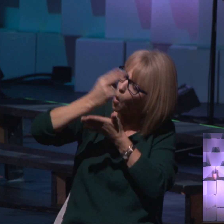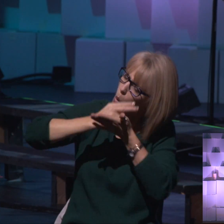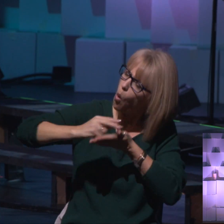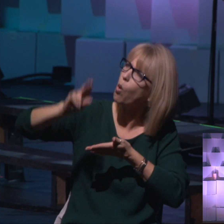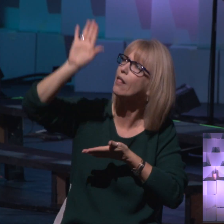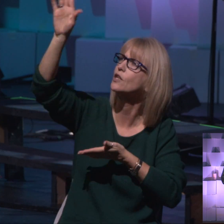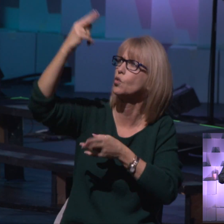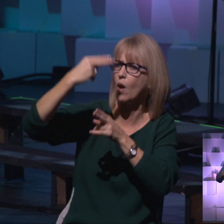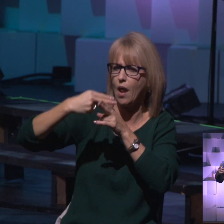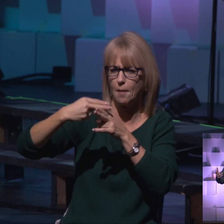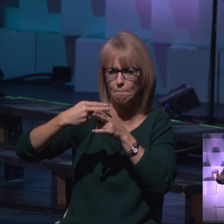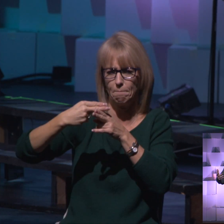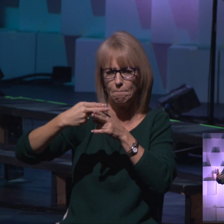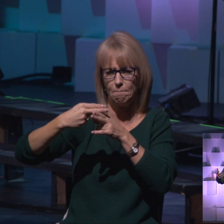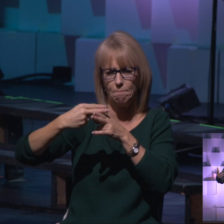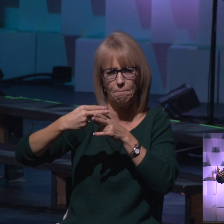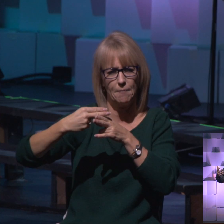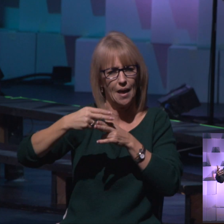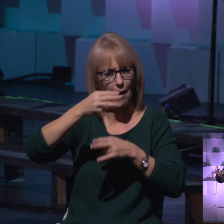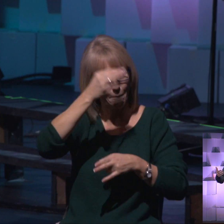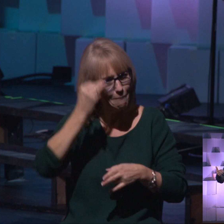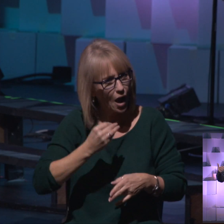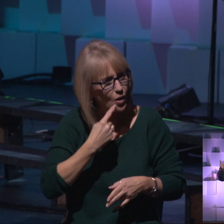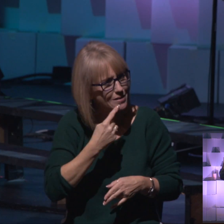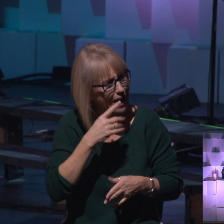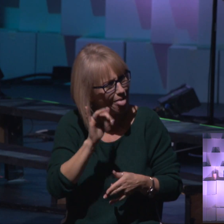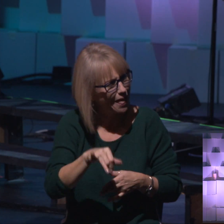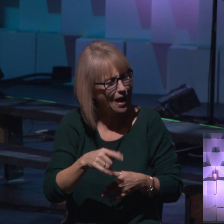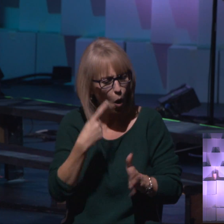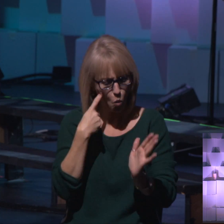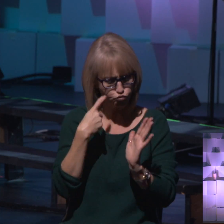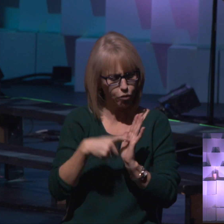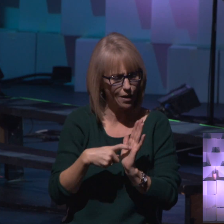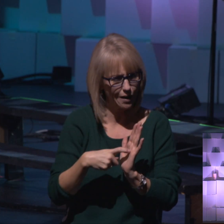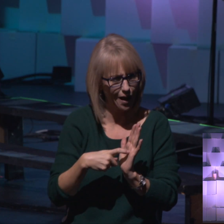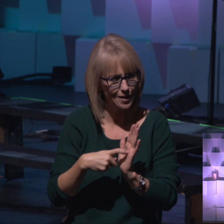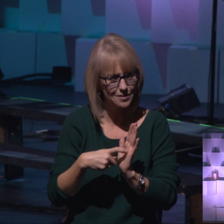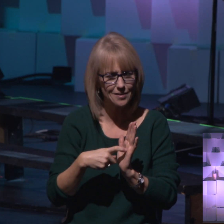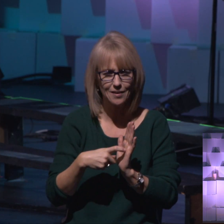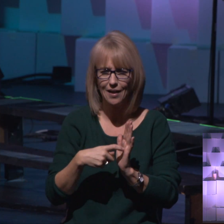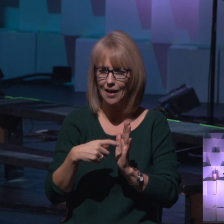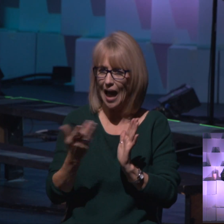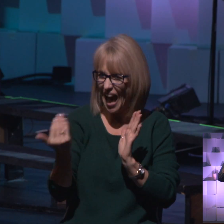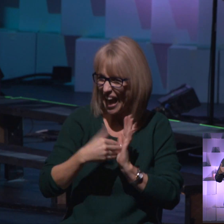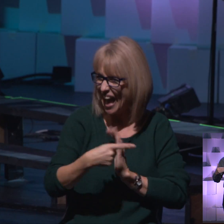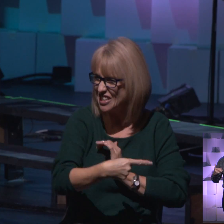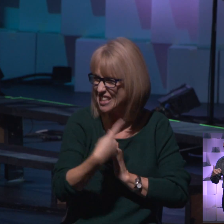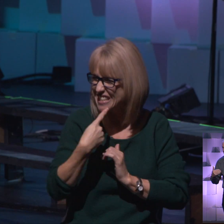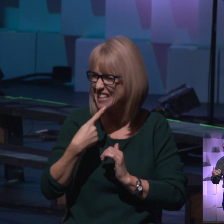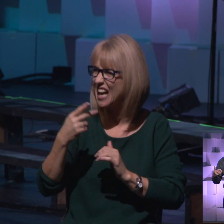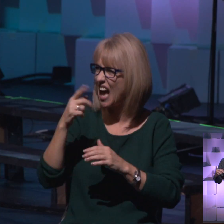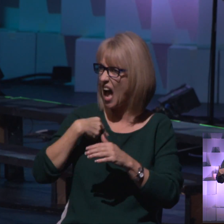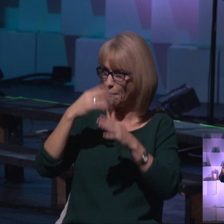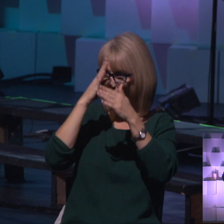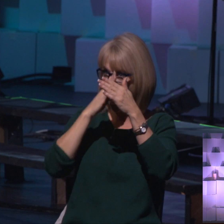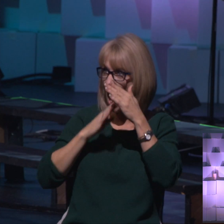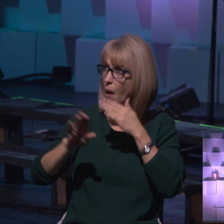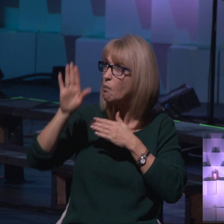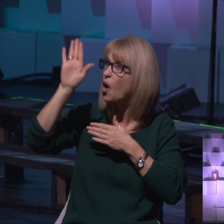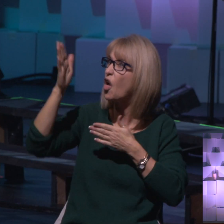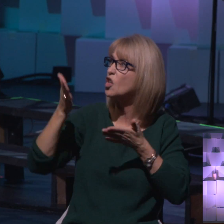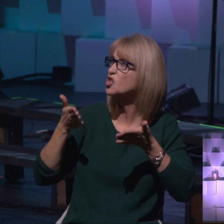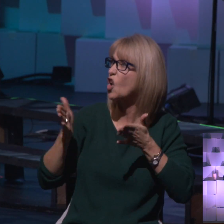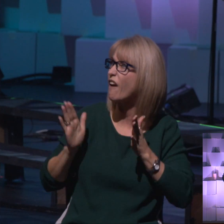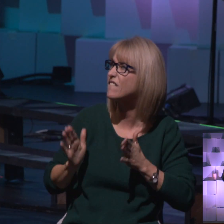name. So she's recognizing God is there. And again, she used that word servant. Here's the humble state of a servant. She's